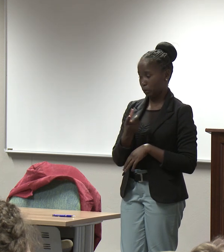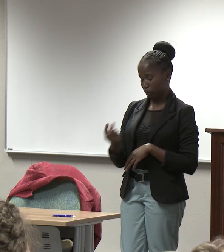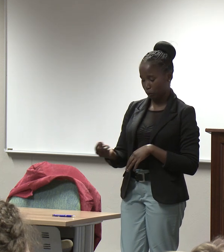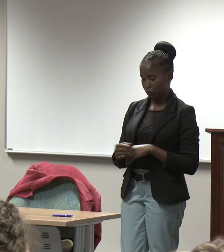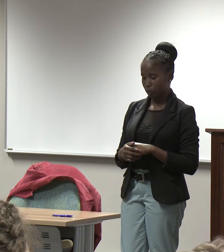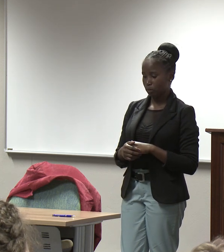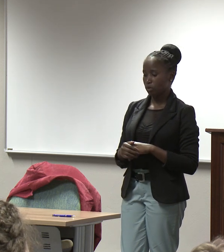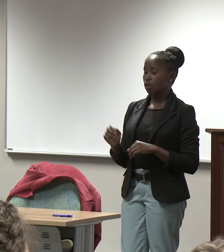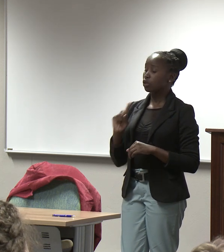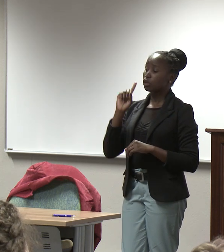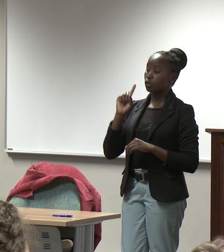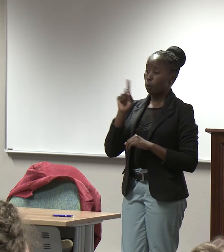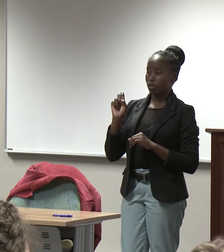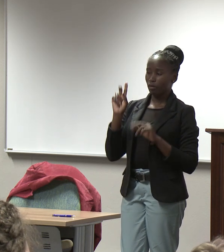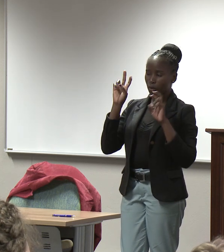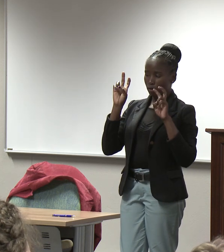The questions of nature